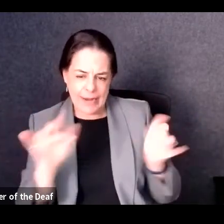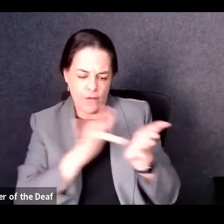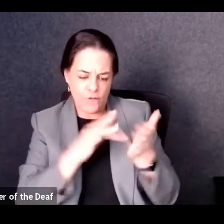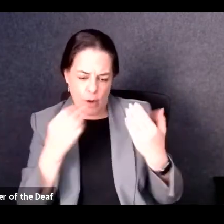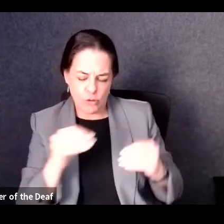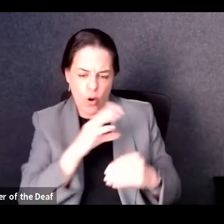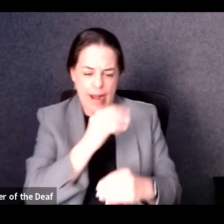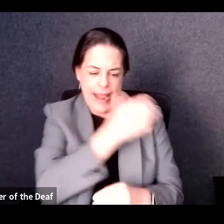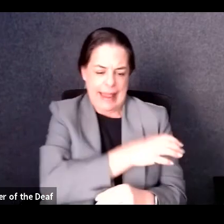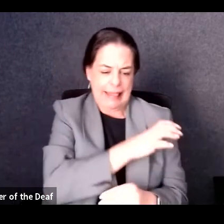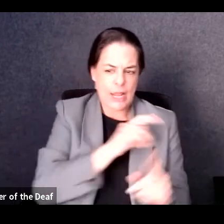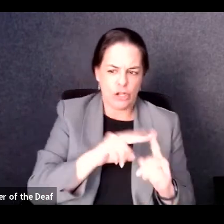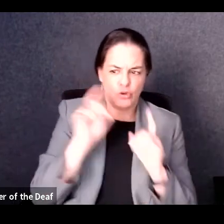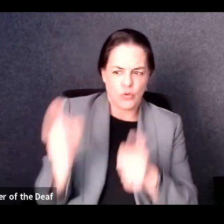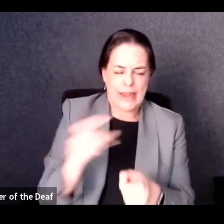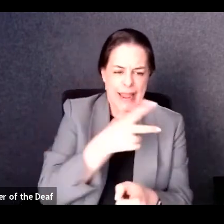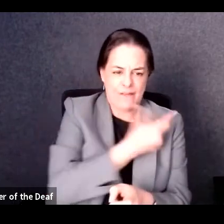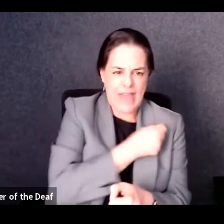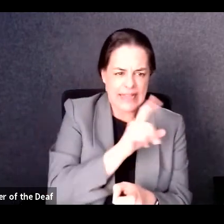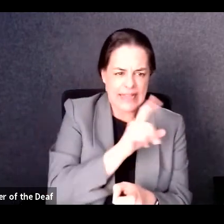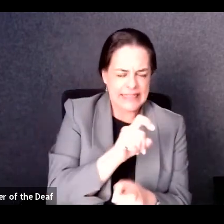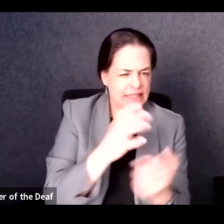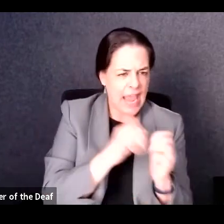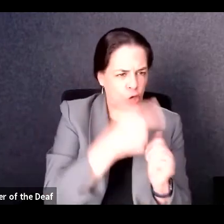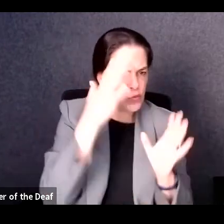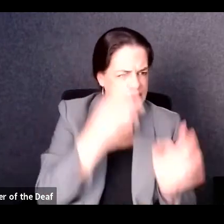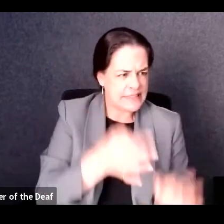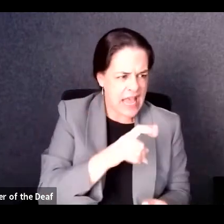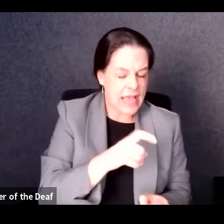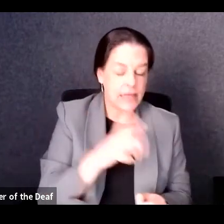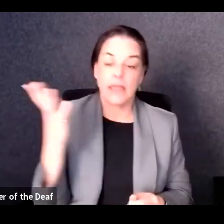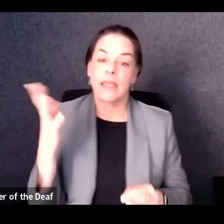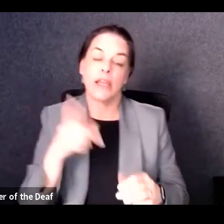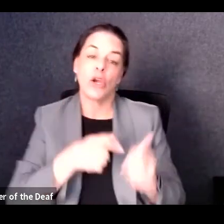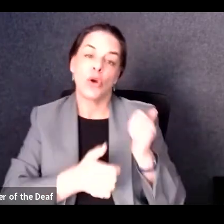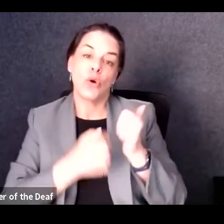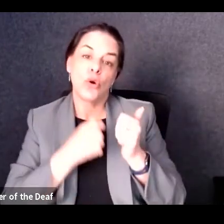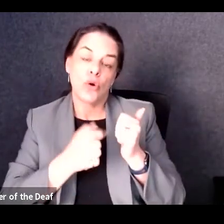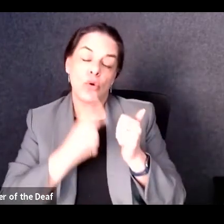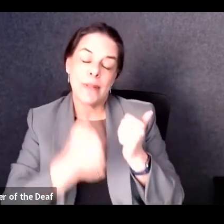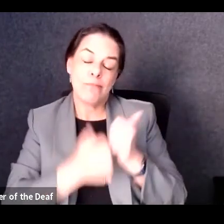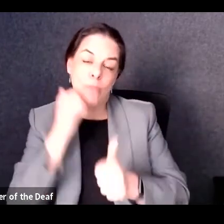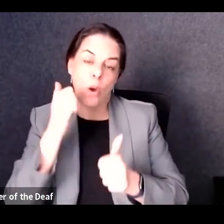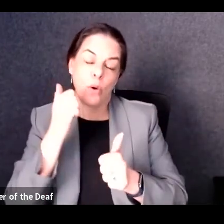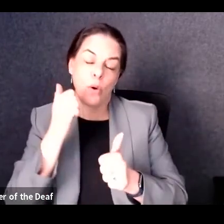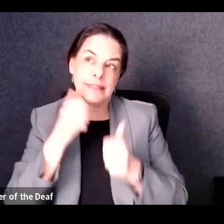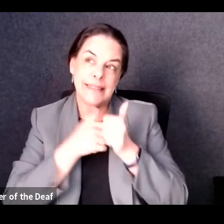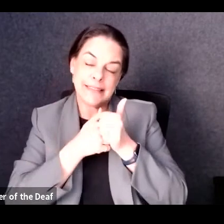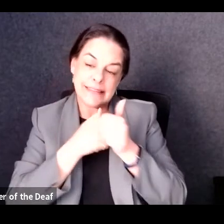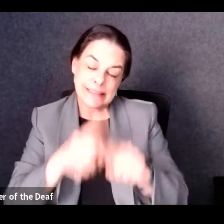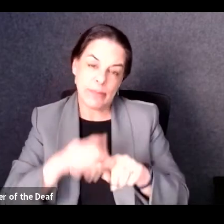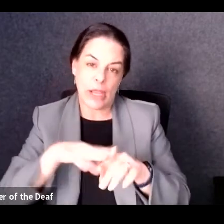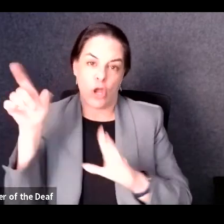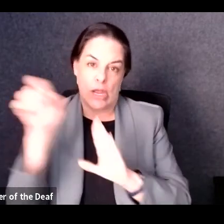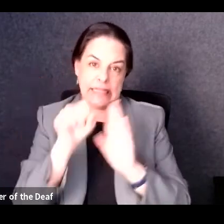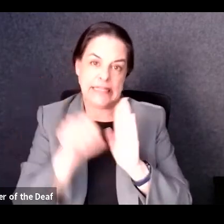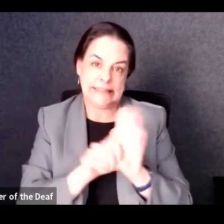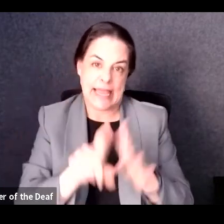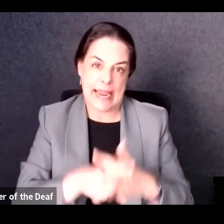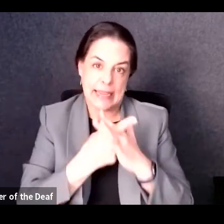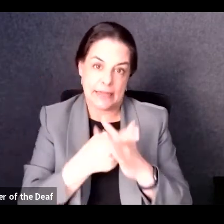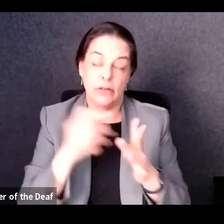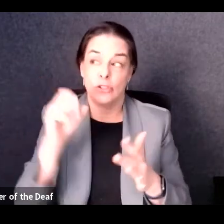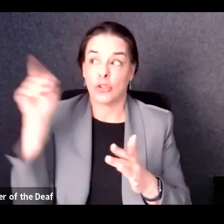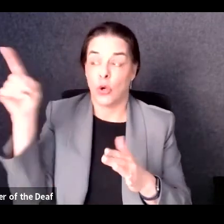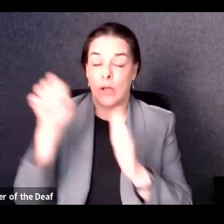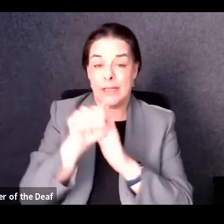distribute vaccines to? It's mostly based on state activation. So the state makes a decision